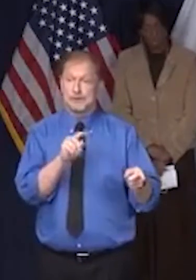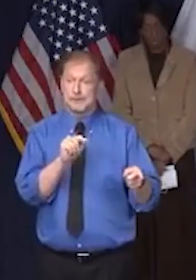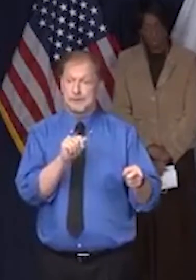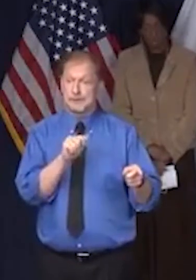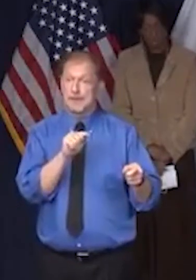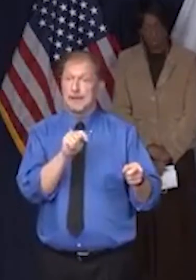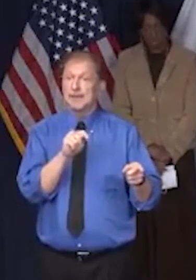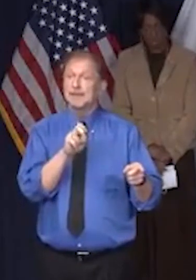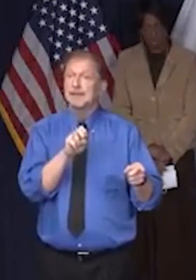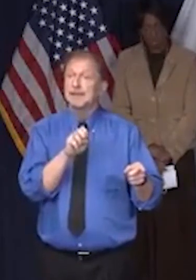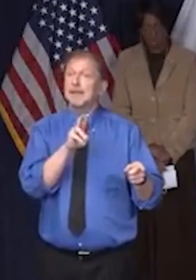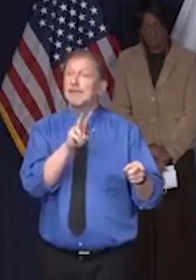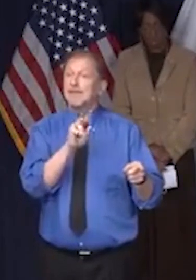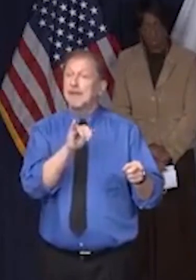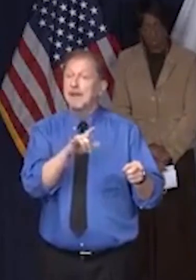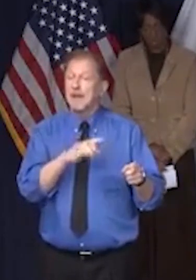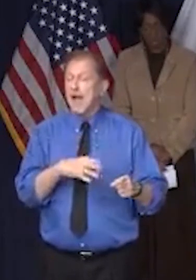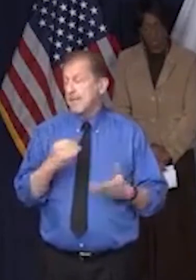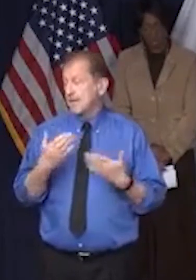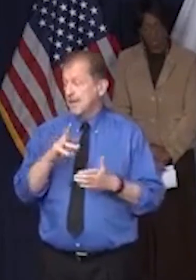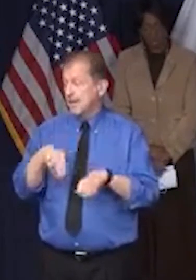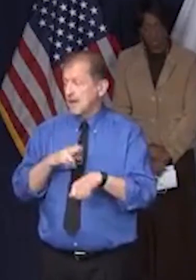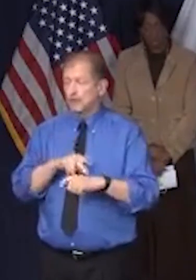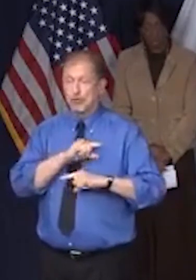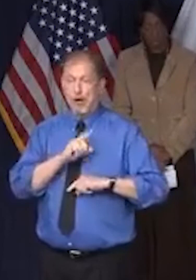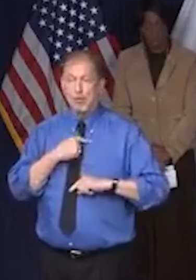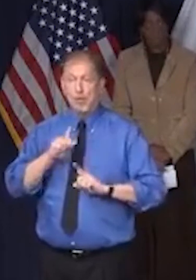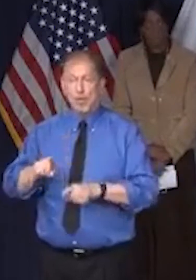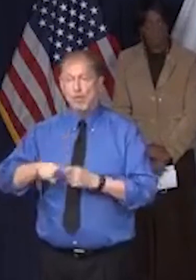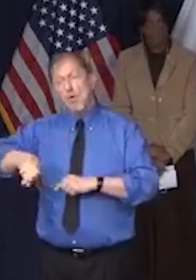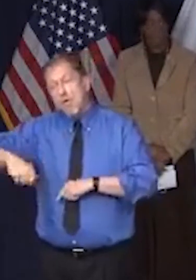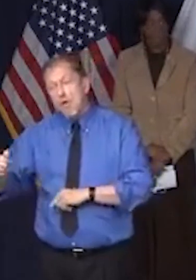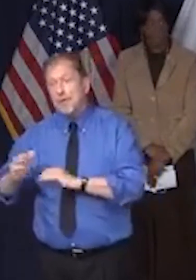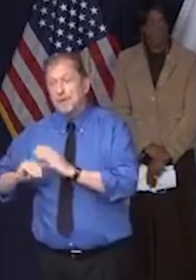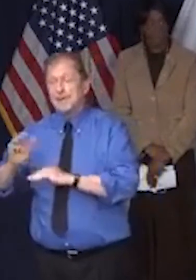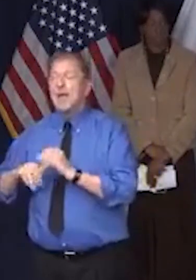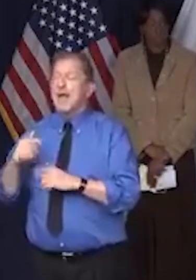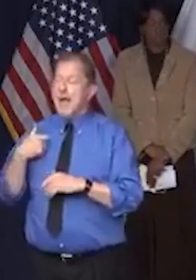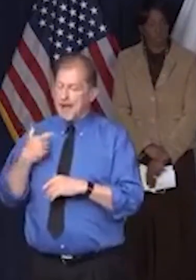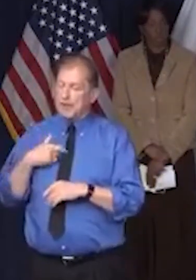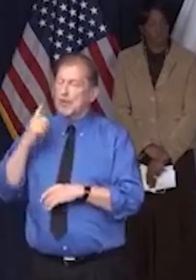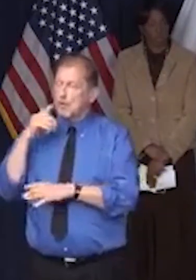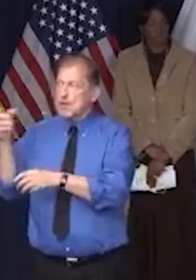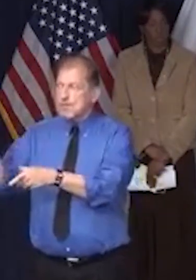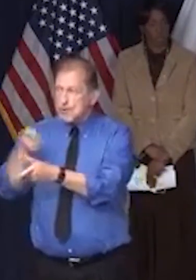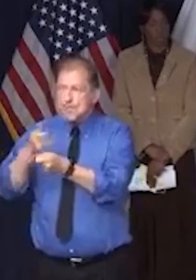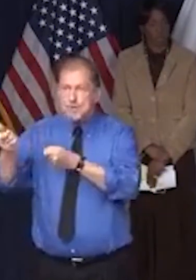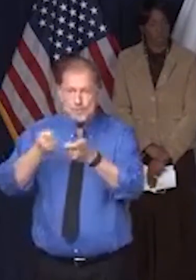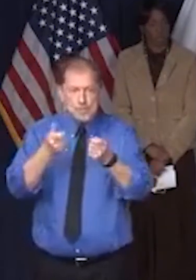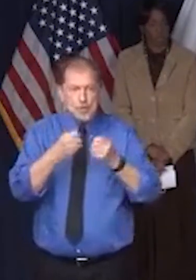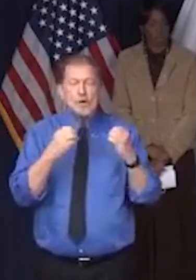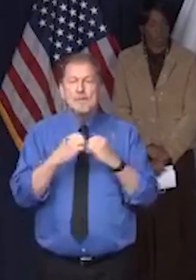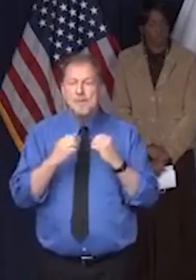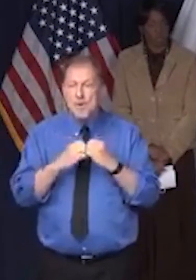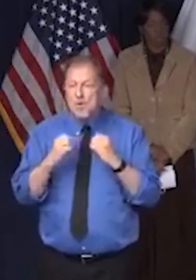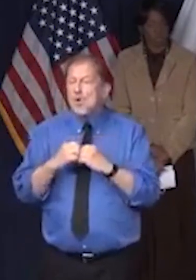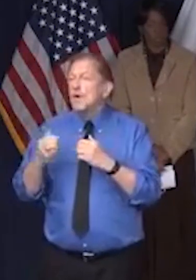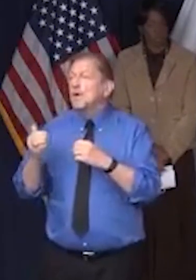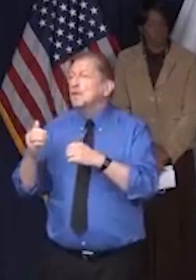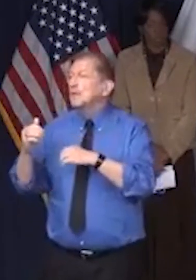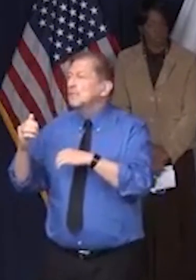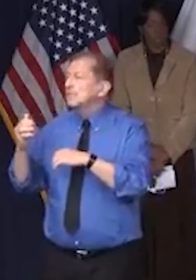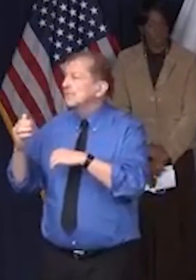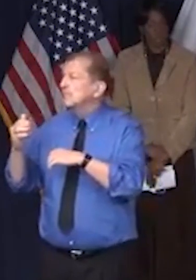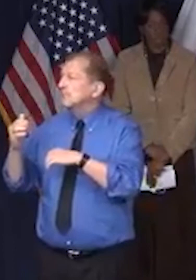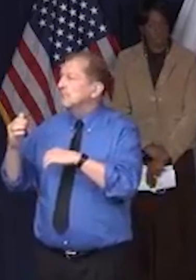places where we might want to deploy them and making sure that we're bringing even more medical facilities or making more medical